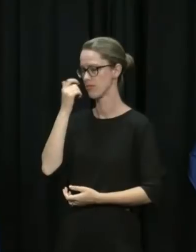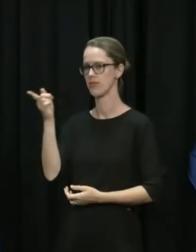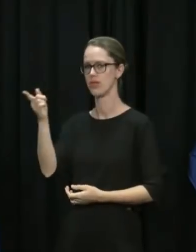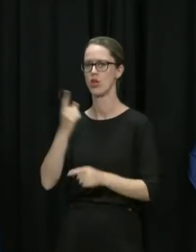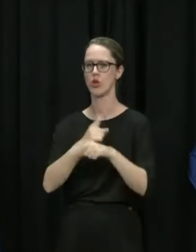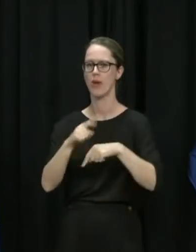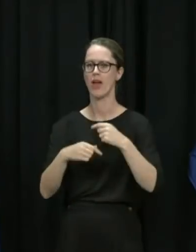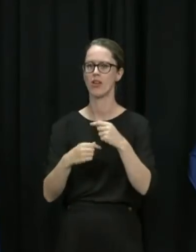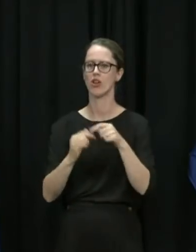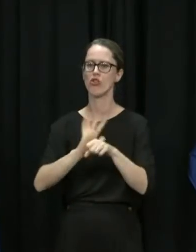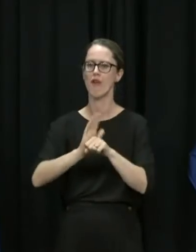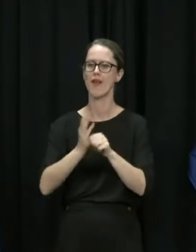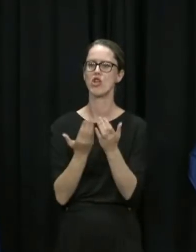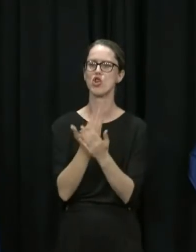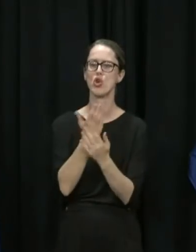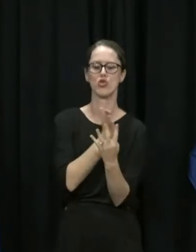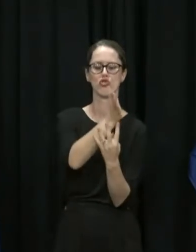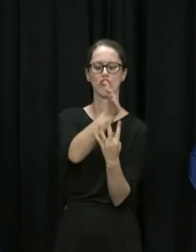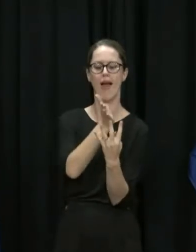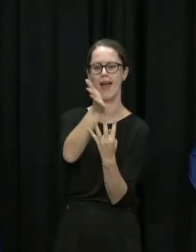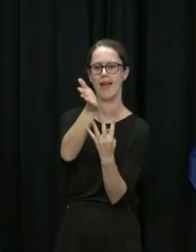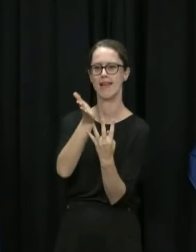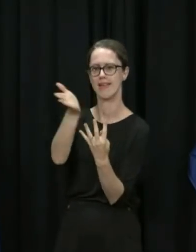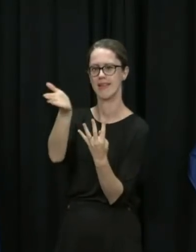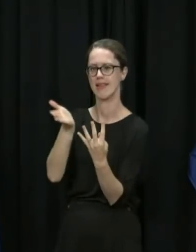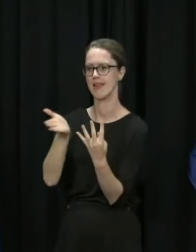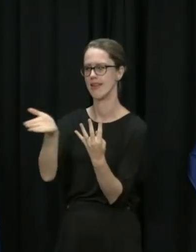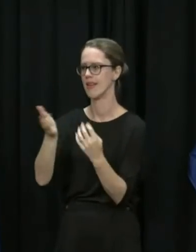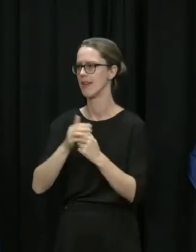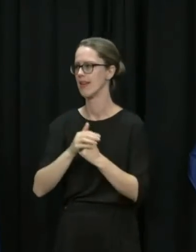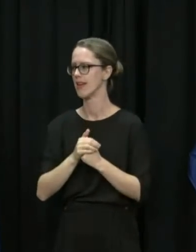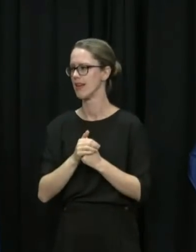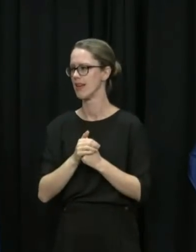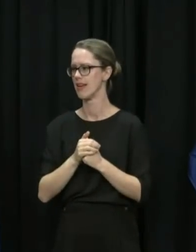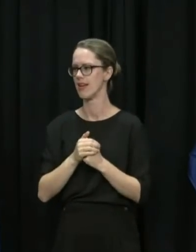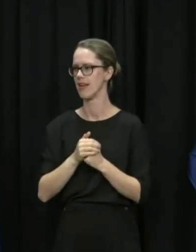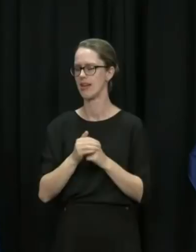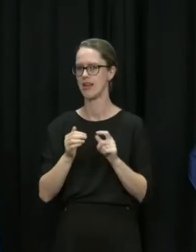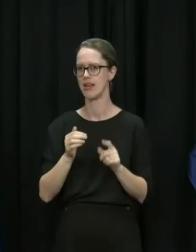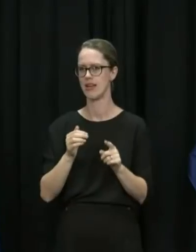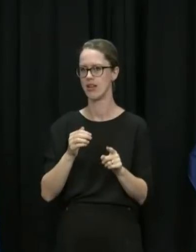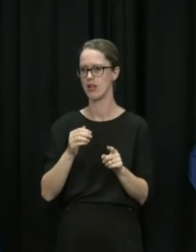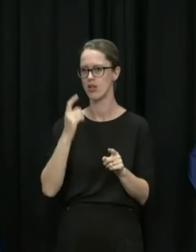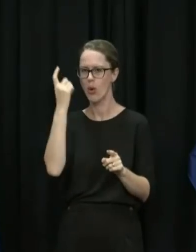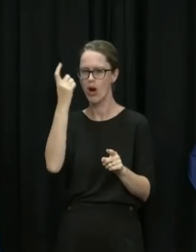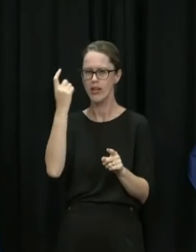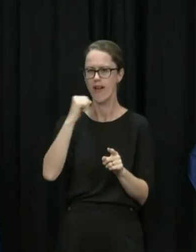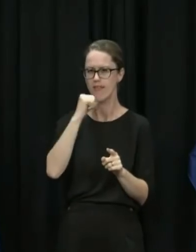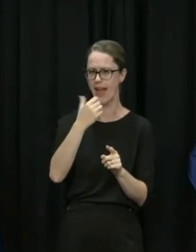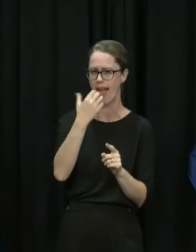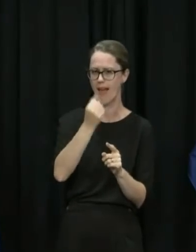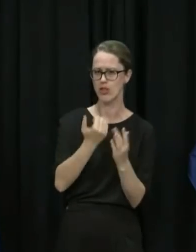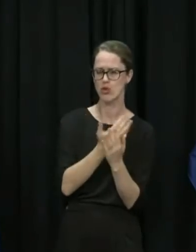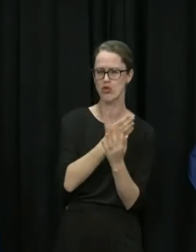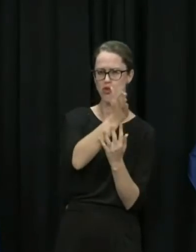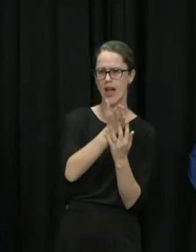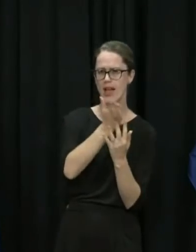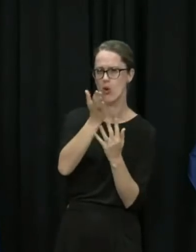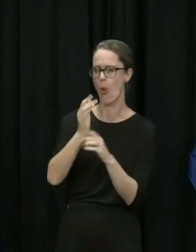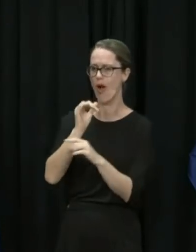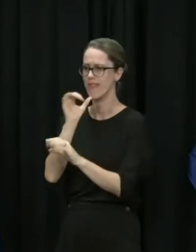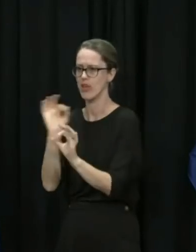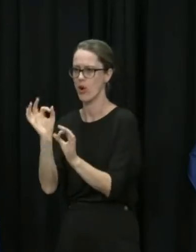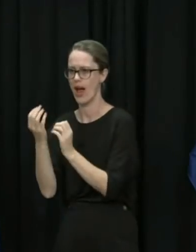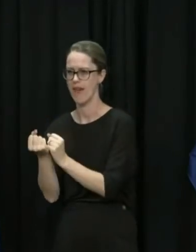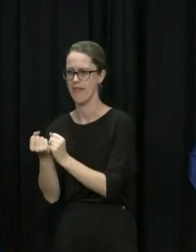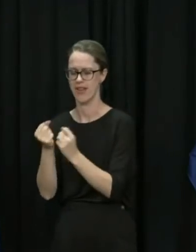how concerning would it be if this person wasn't infected with one of the more transmissible variants? You know, how different and how much, I